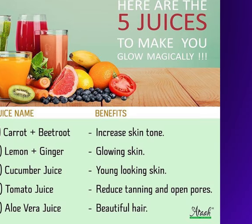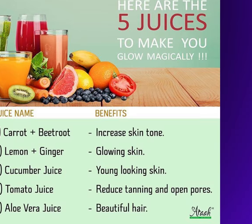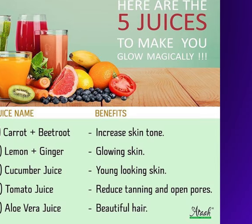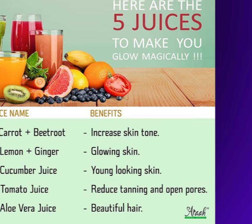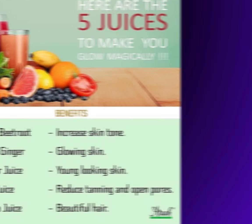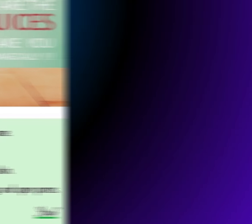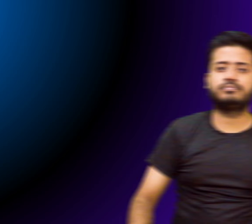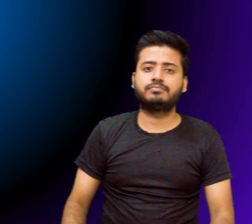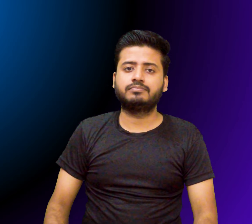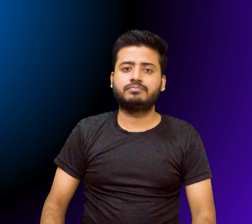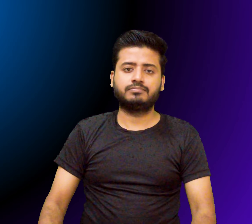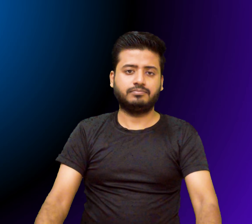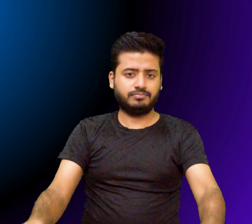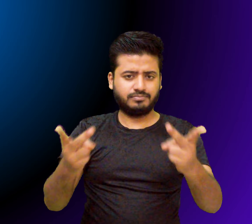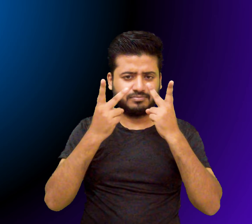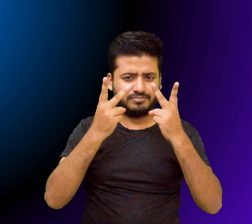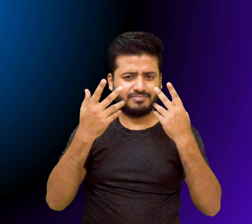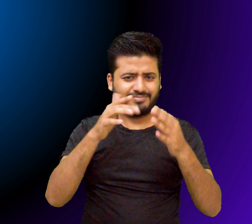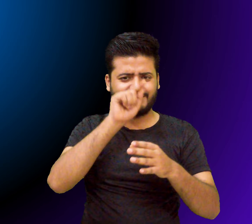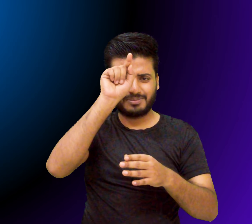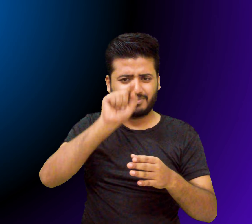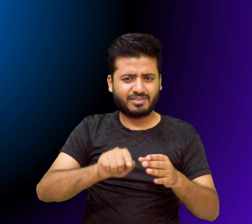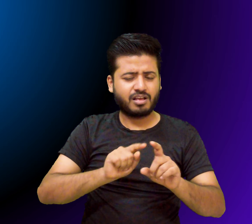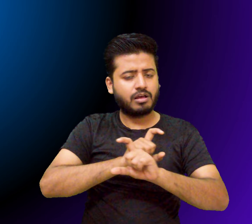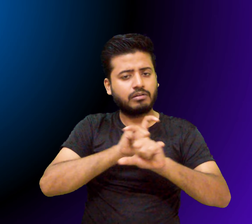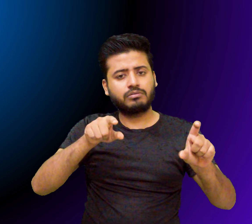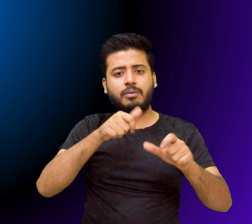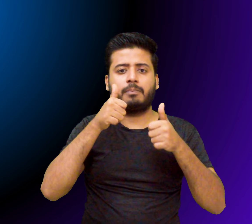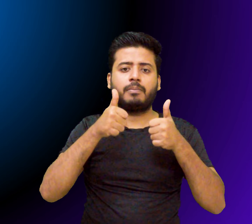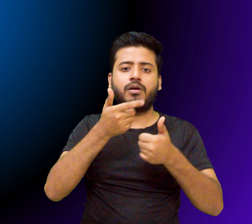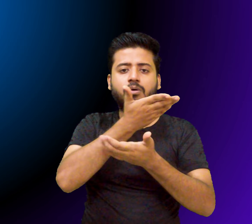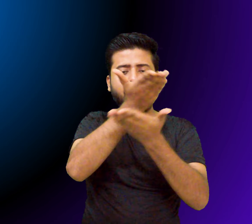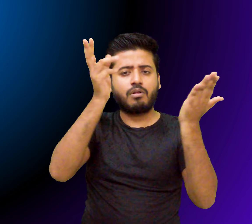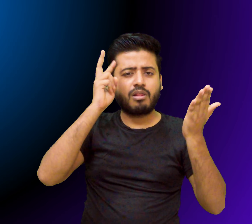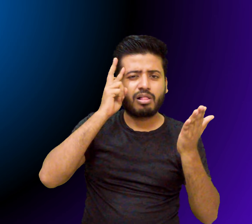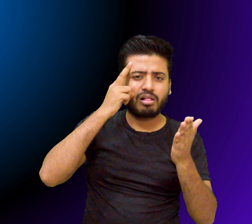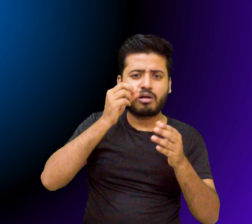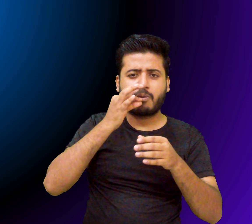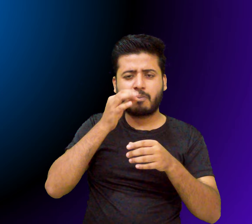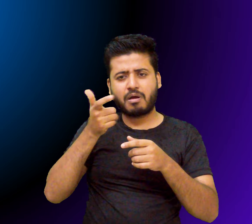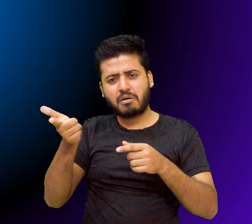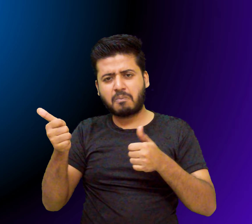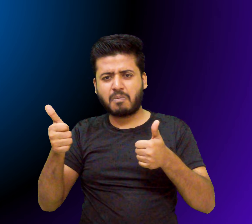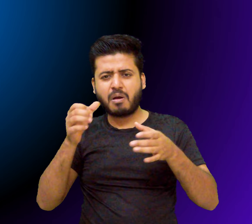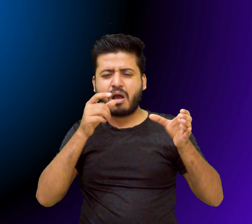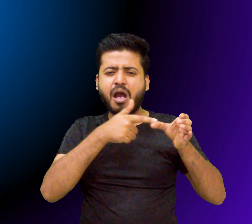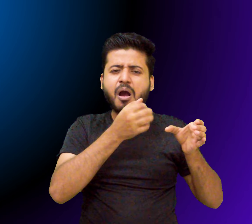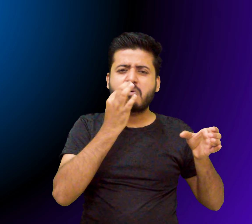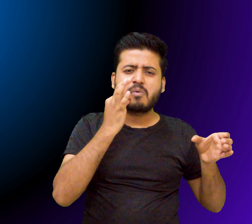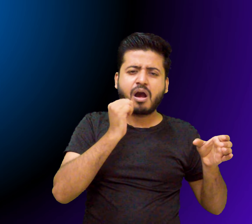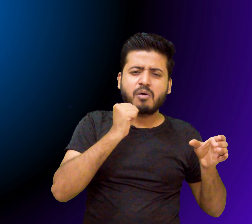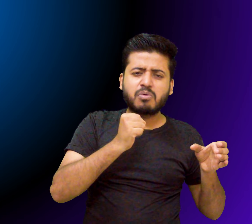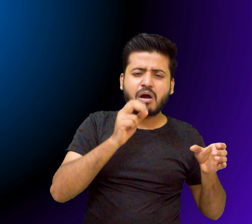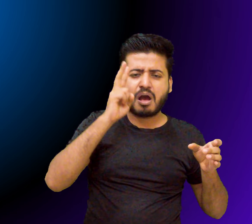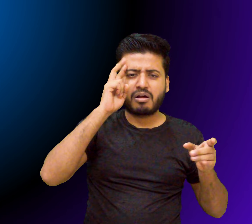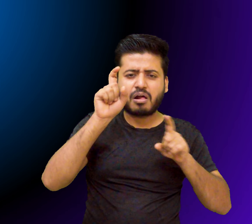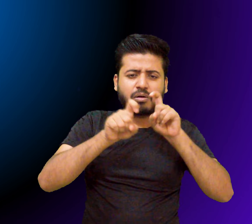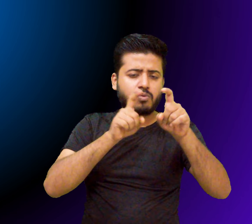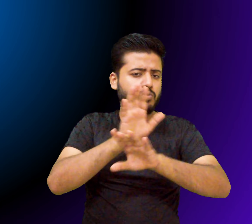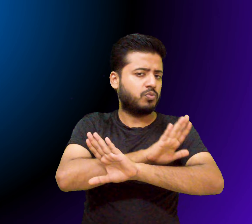mango pulp percentage, e.g., one variant has only 11.7% and higher sugar content compared to raw pressery and